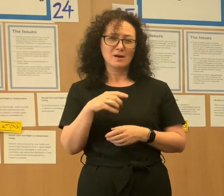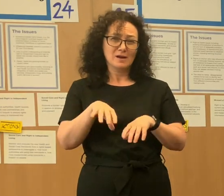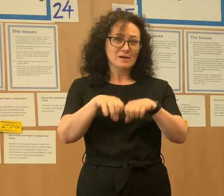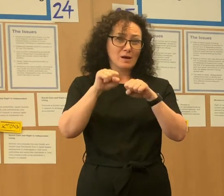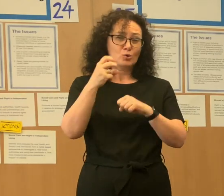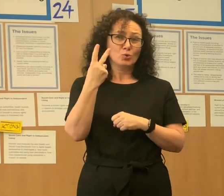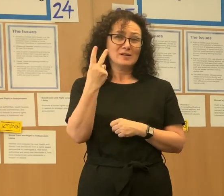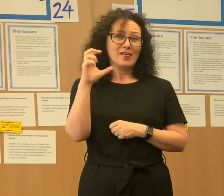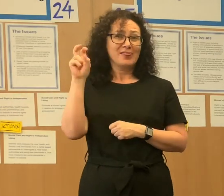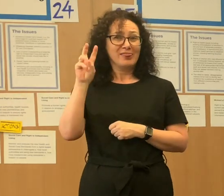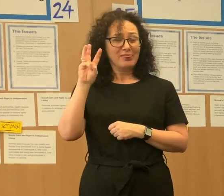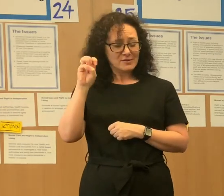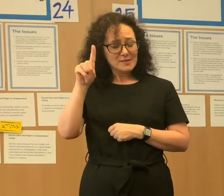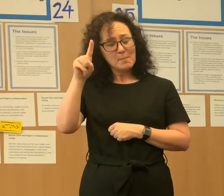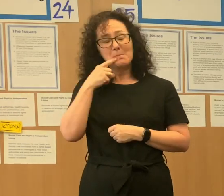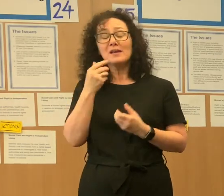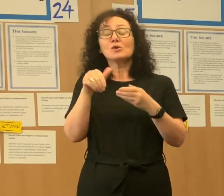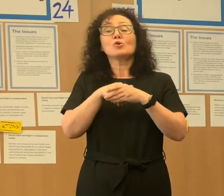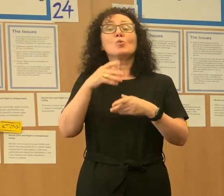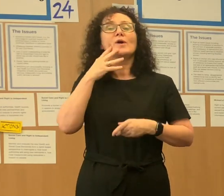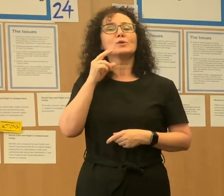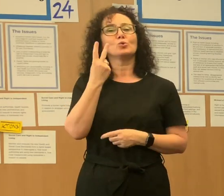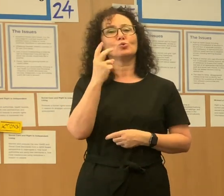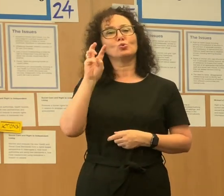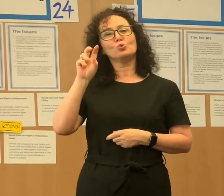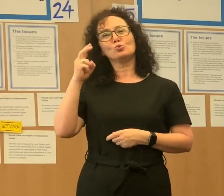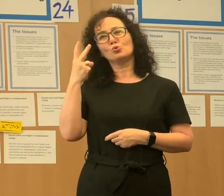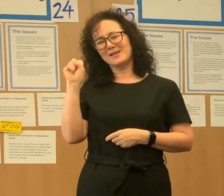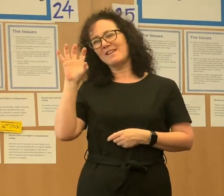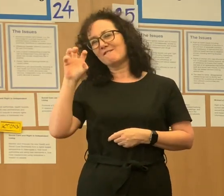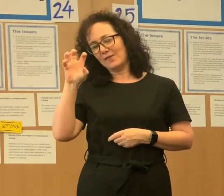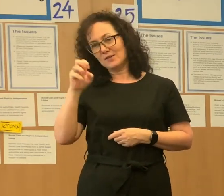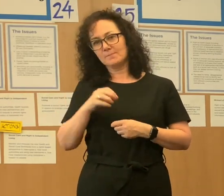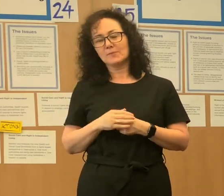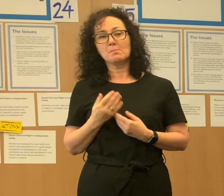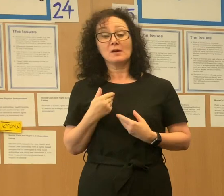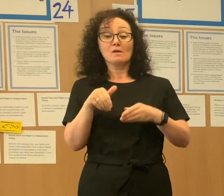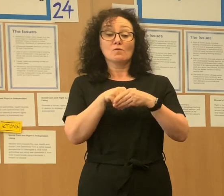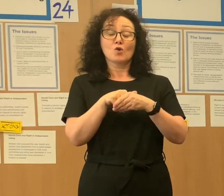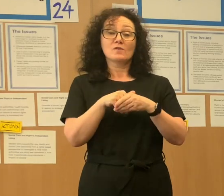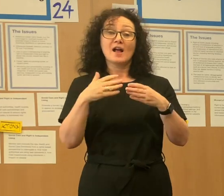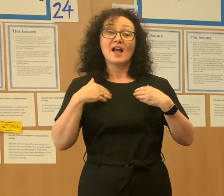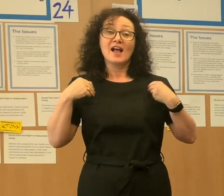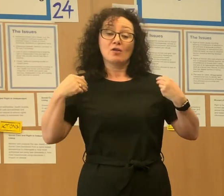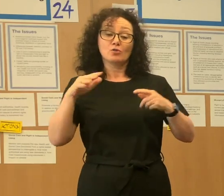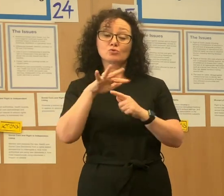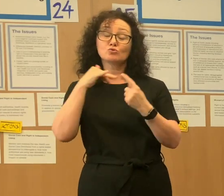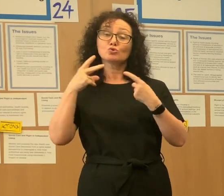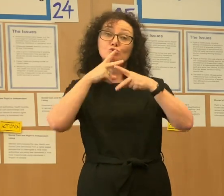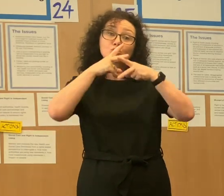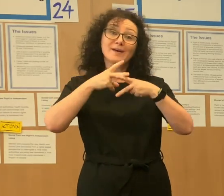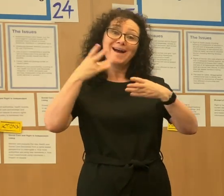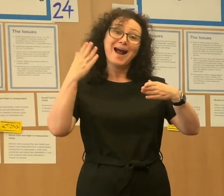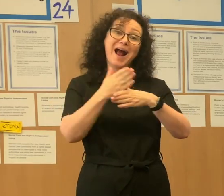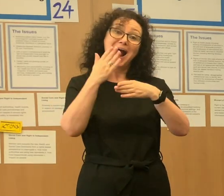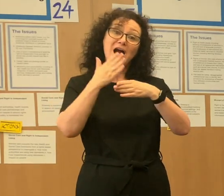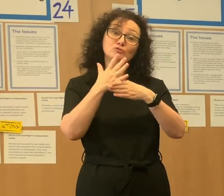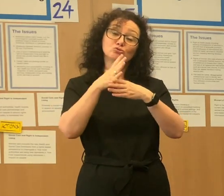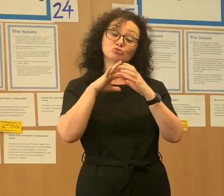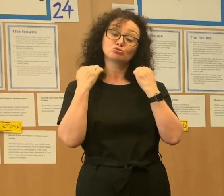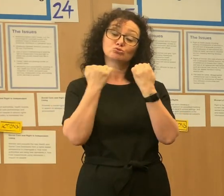until 2015 when I joined the Health and Social Care Action Group as a lived experience